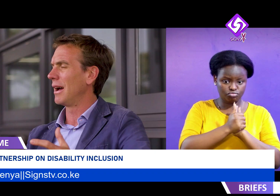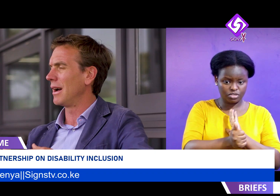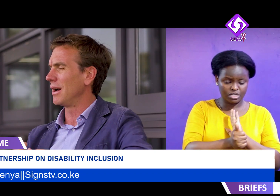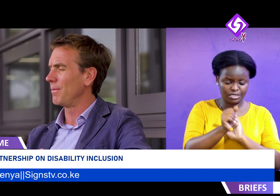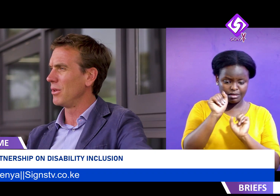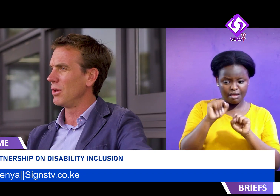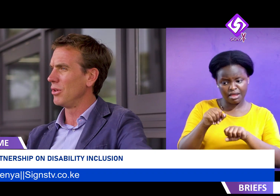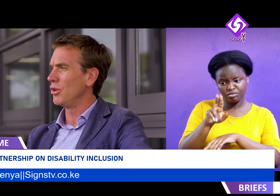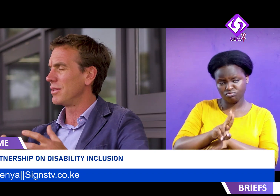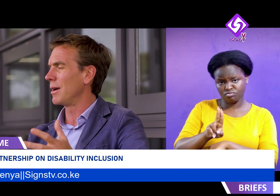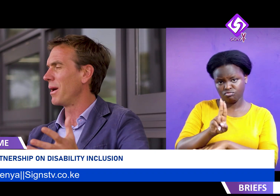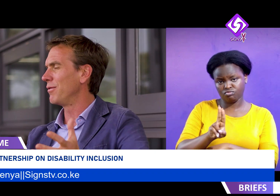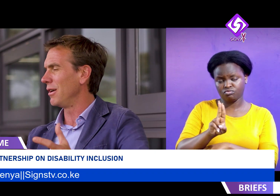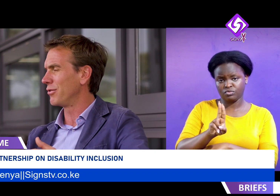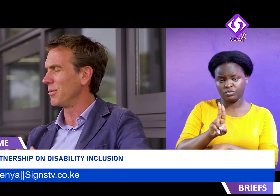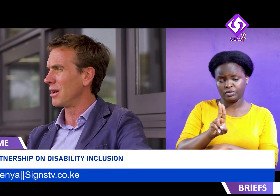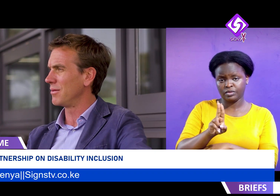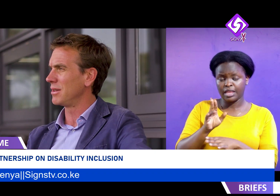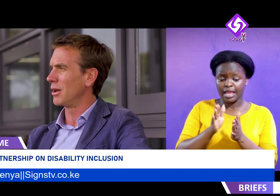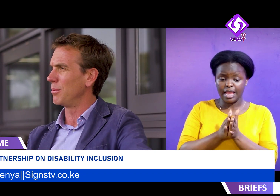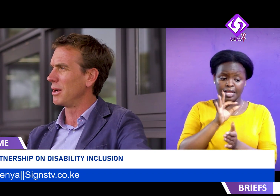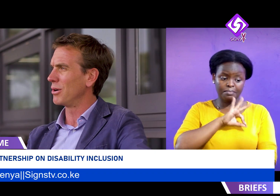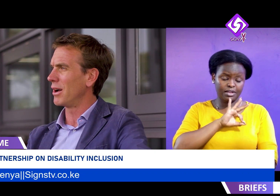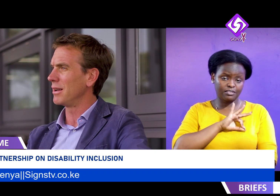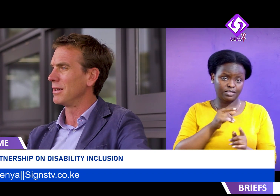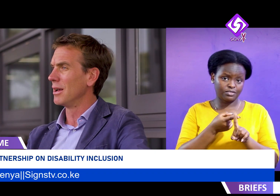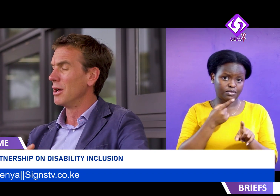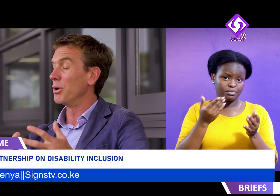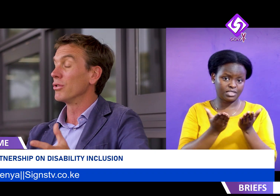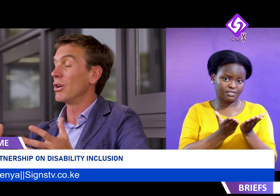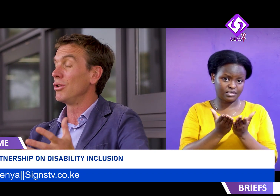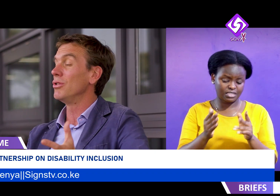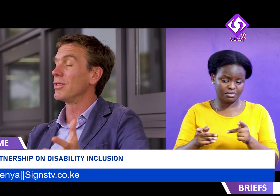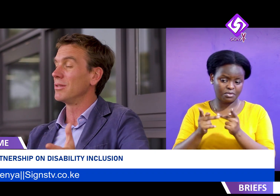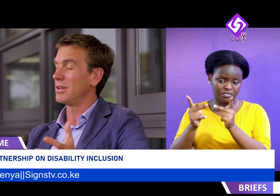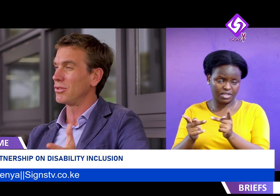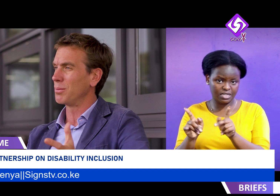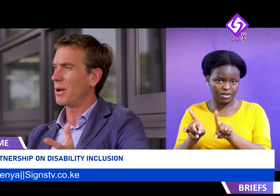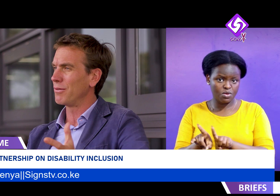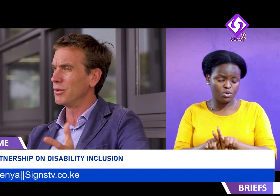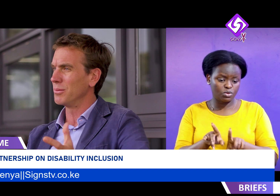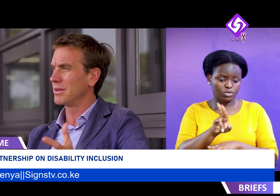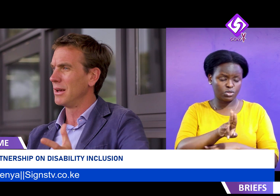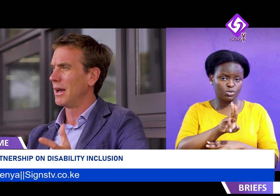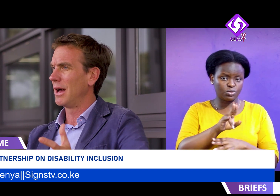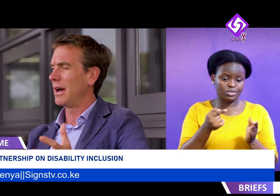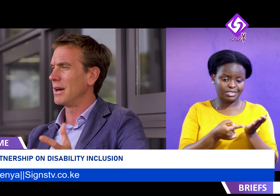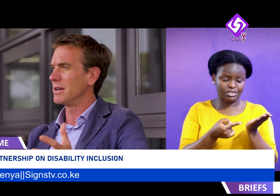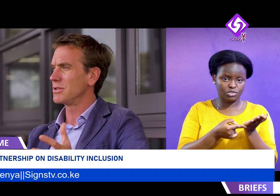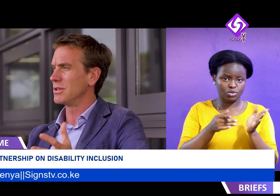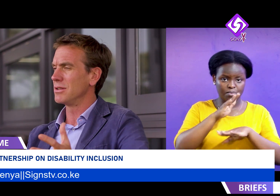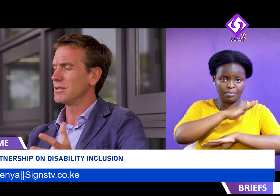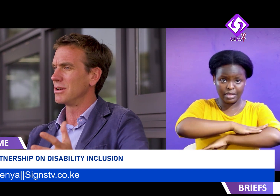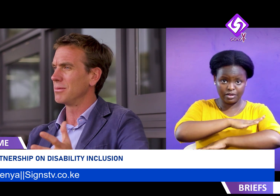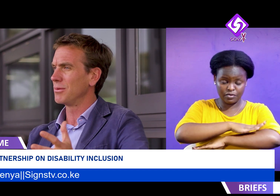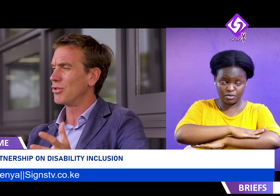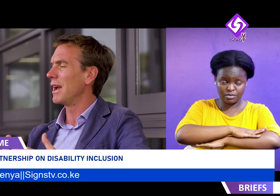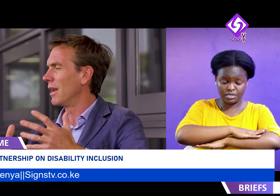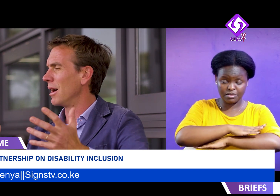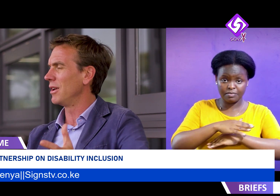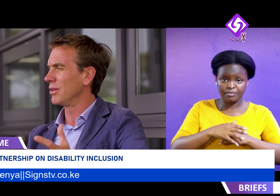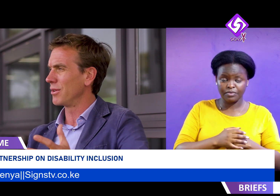use and benefit from the services that are being provided, but also use those digital platforms